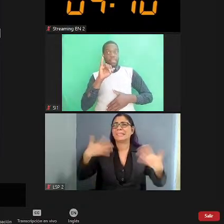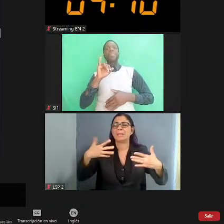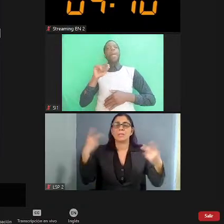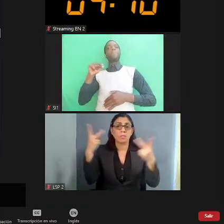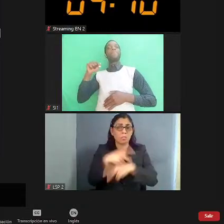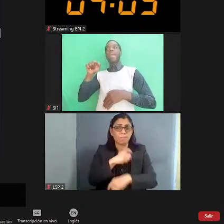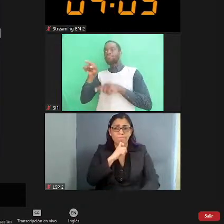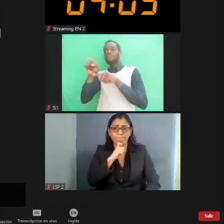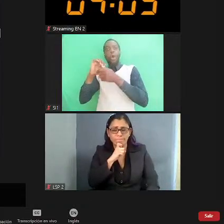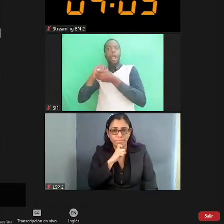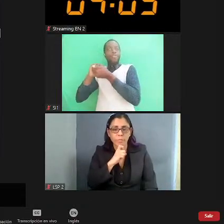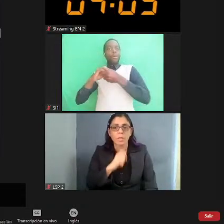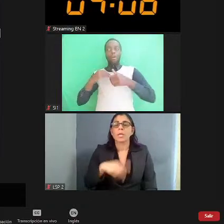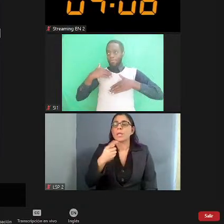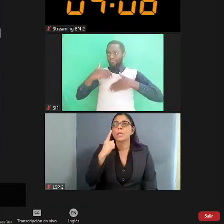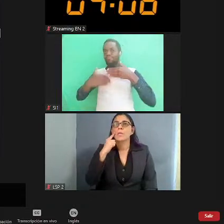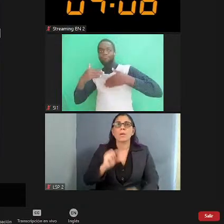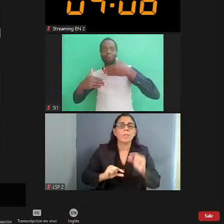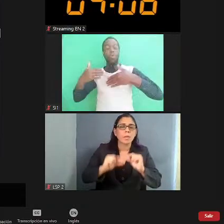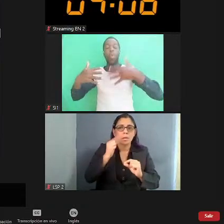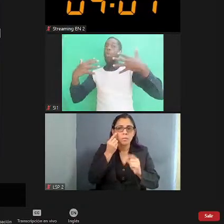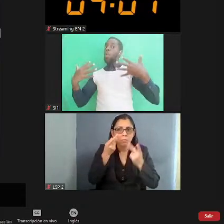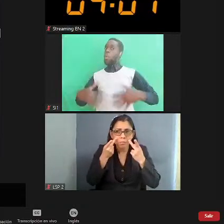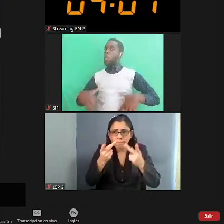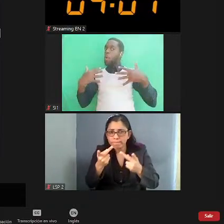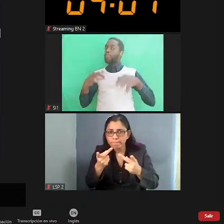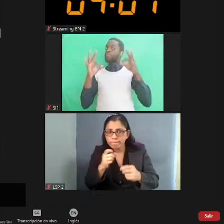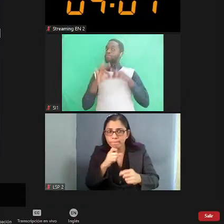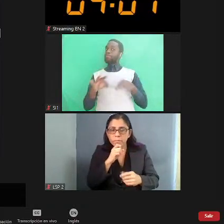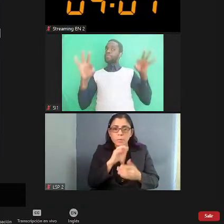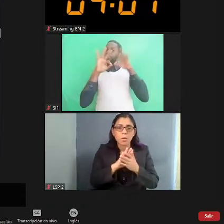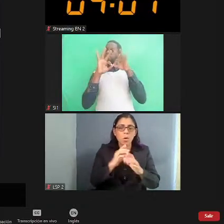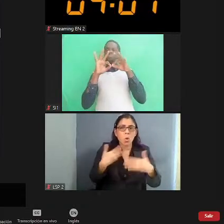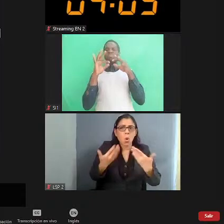difficult point we had barely